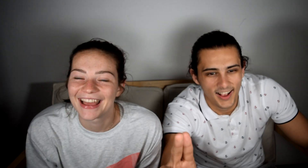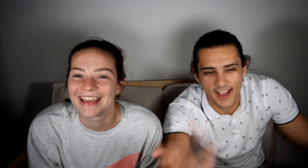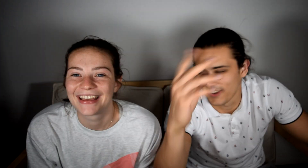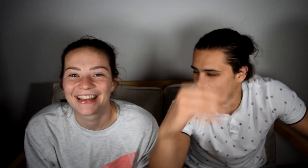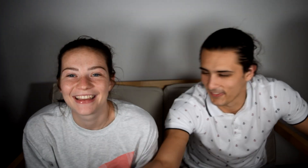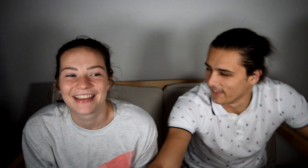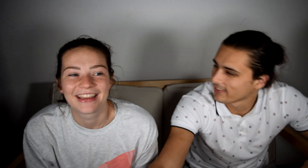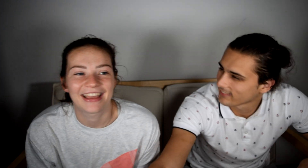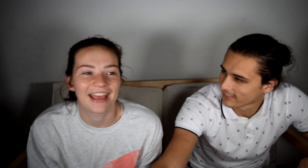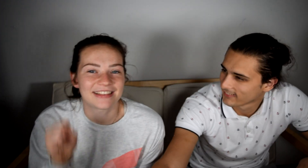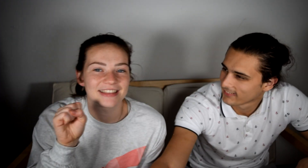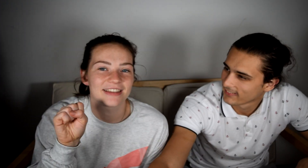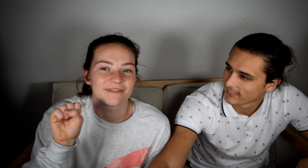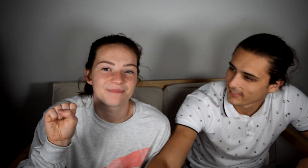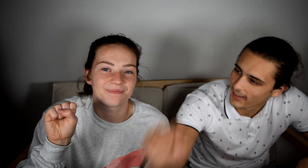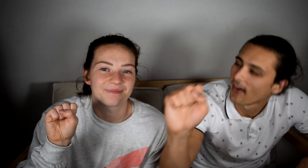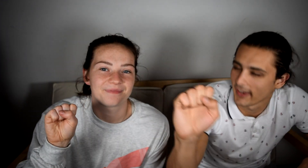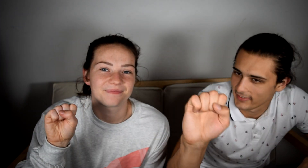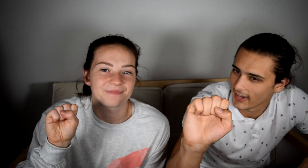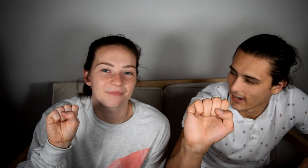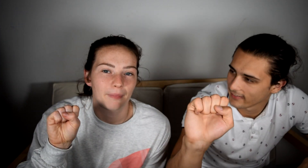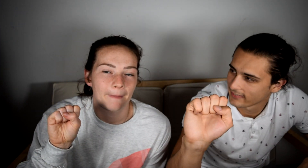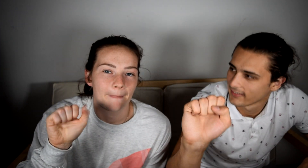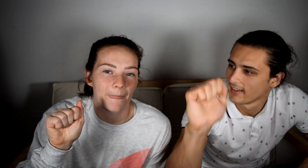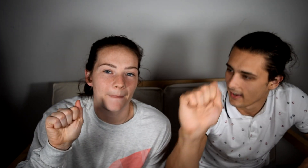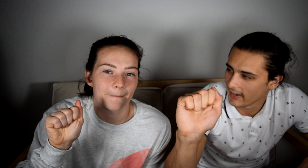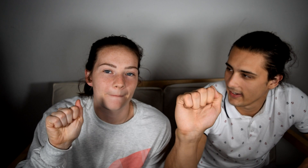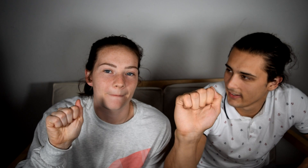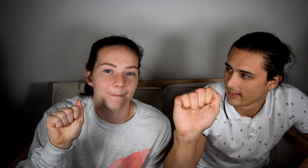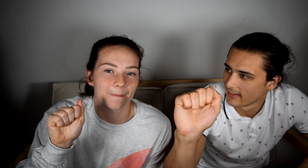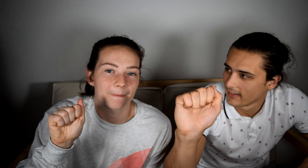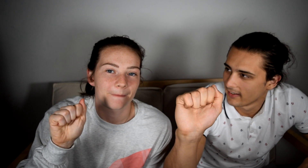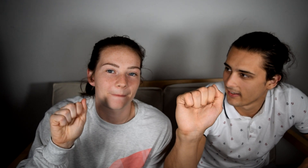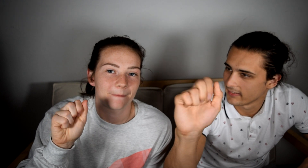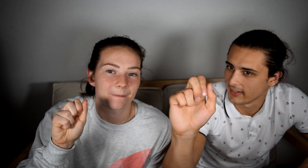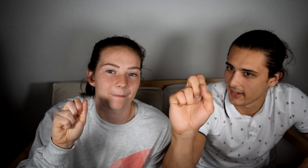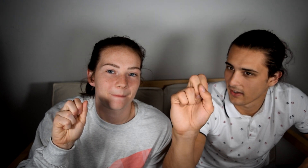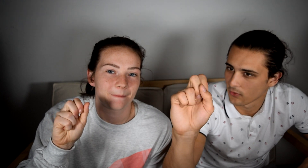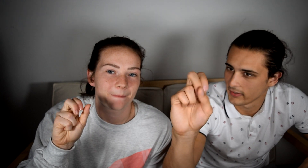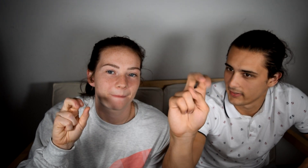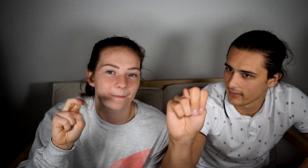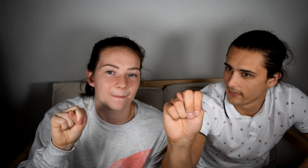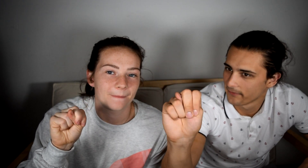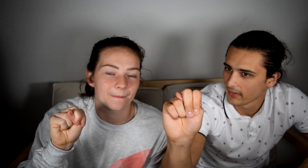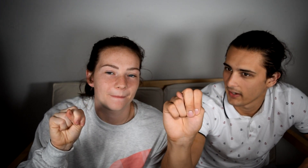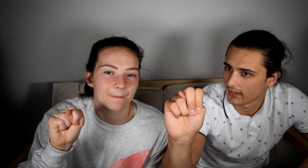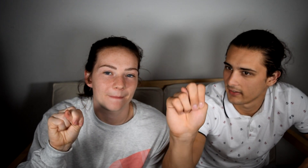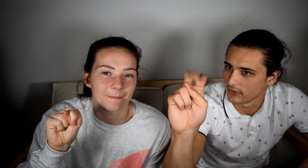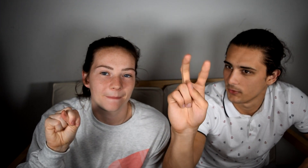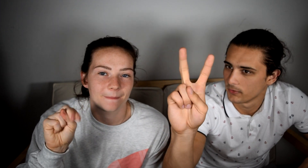I don't know. S. S. Oh yeah, the A. S. A. The N I already did. And the U